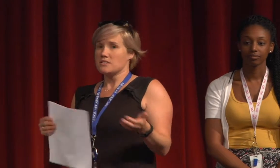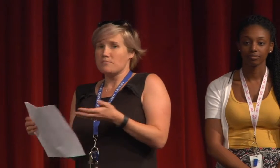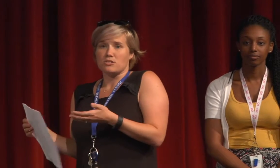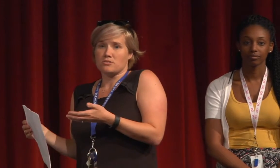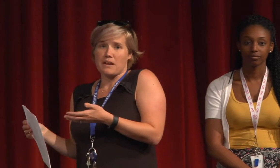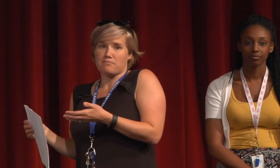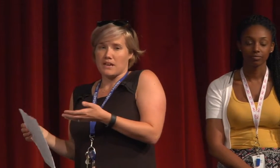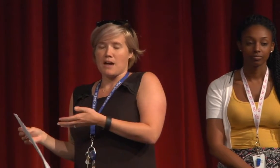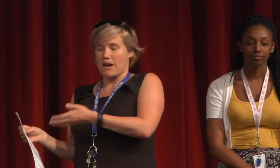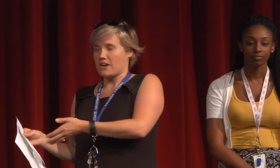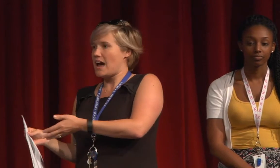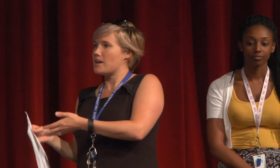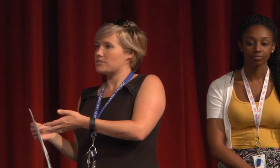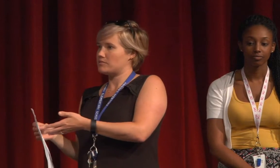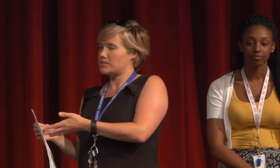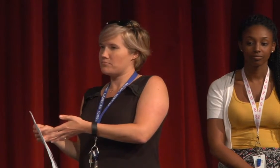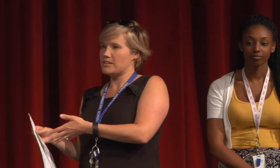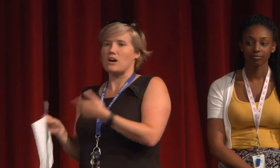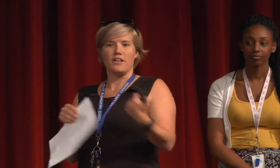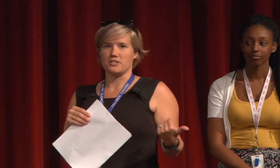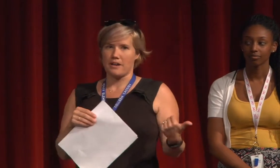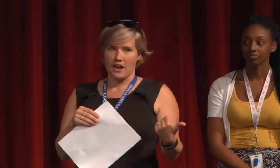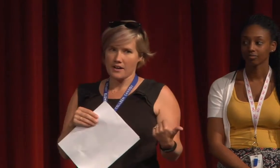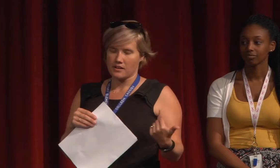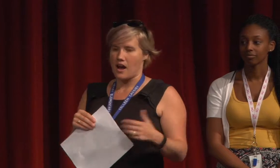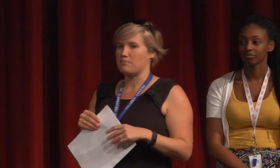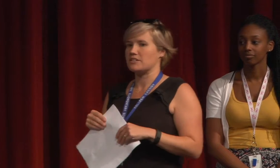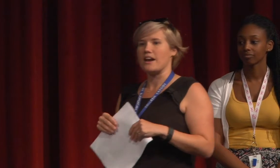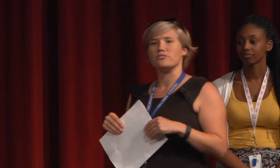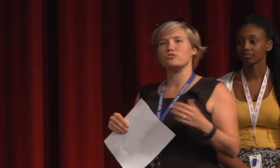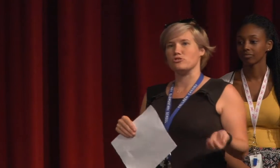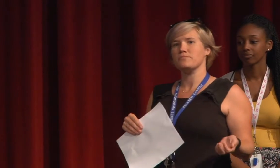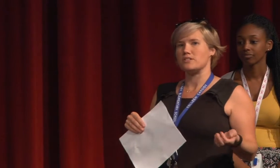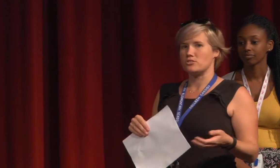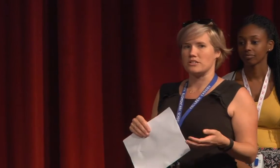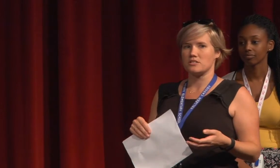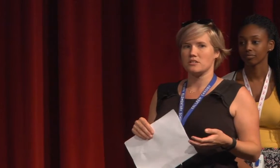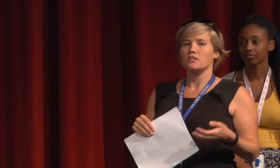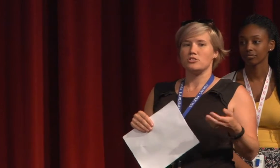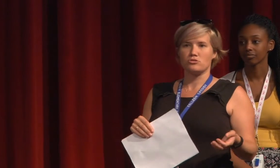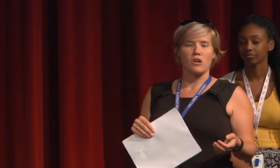Some students may be better at able to lip read, while others may not, but kind of assume that students do struggle